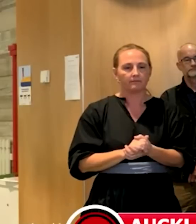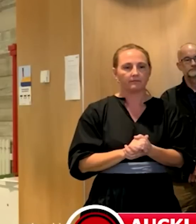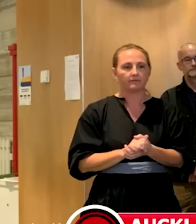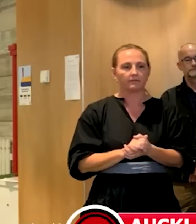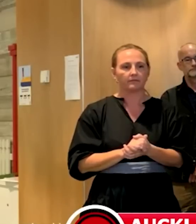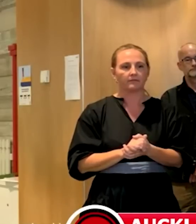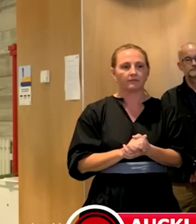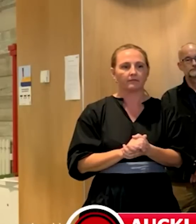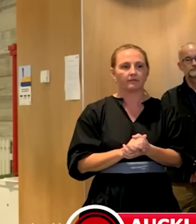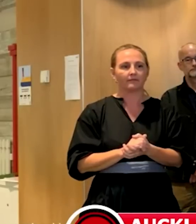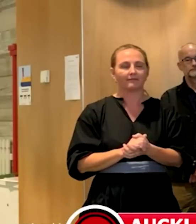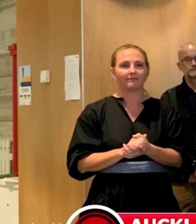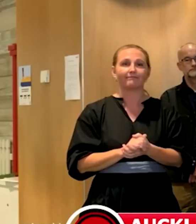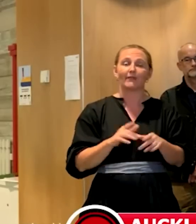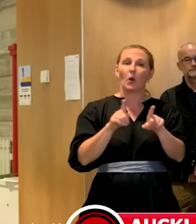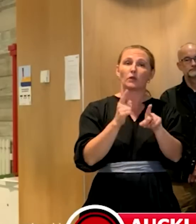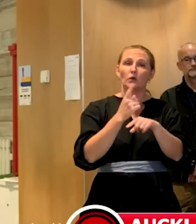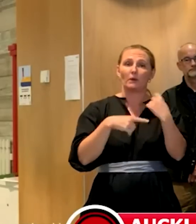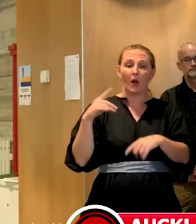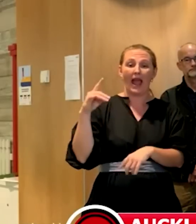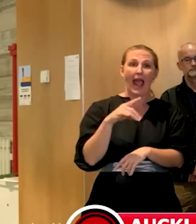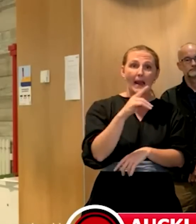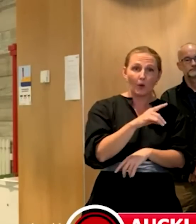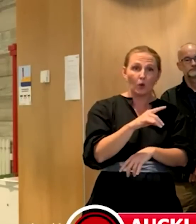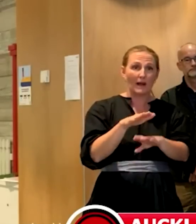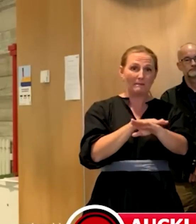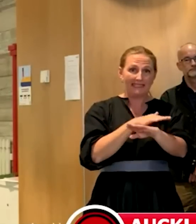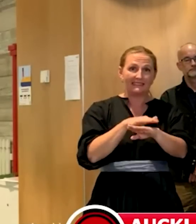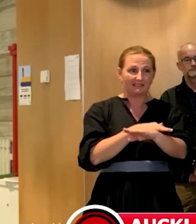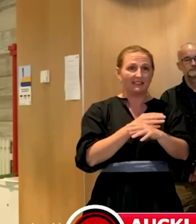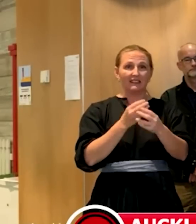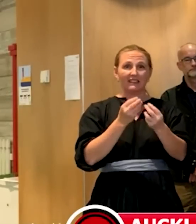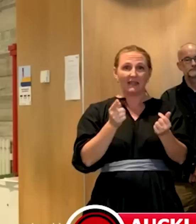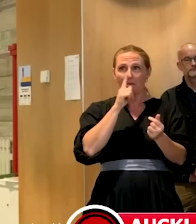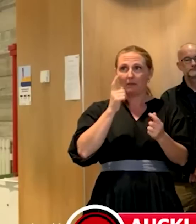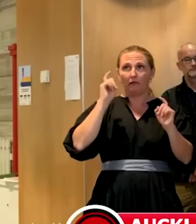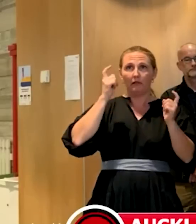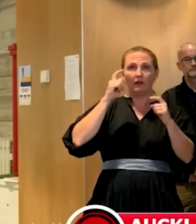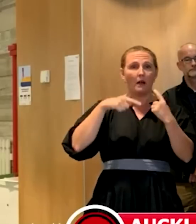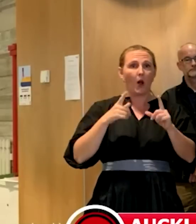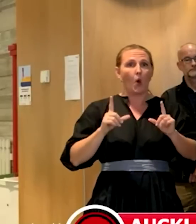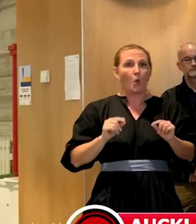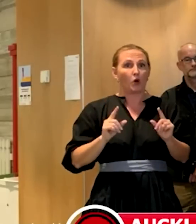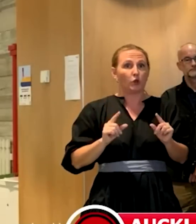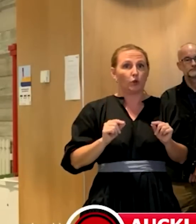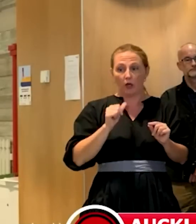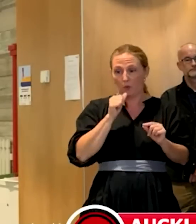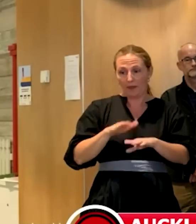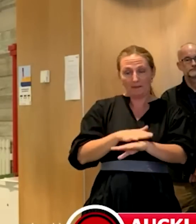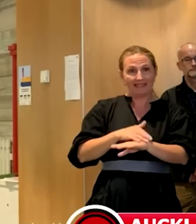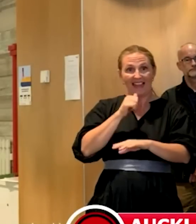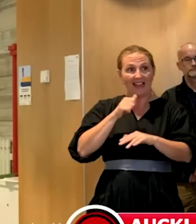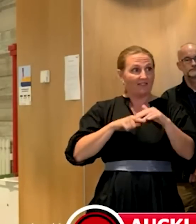can be particularly important to people, animals and pets, we've had quite a few questions about what do you do with your animals and pets if you need to